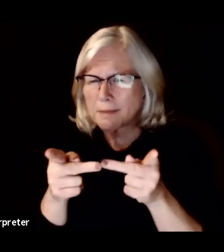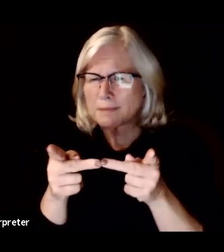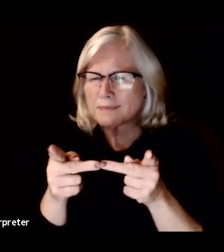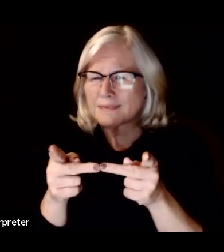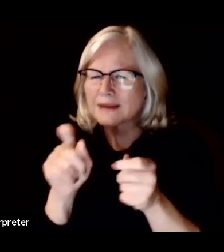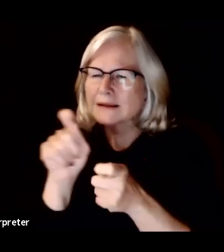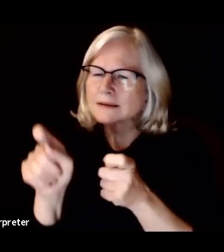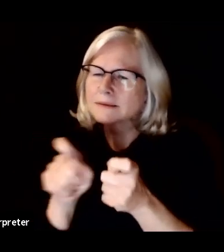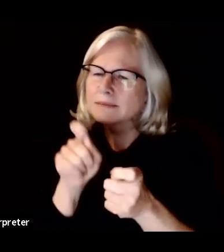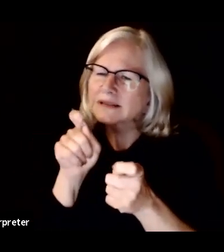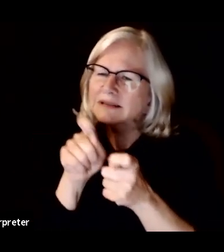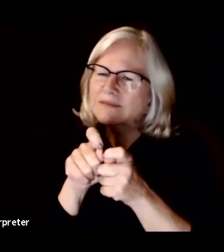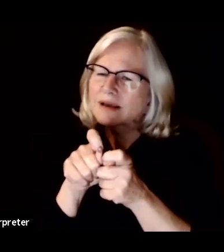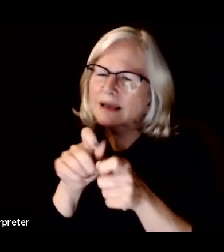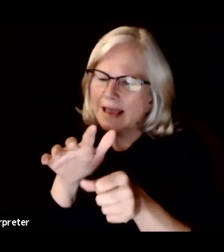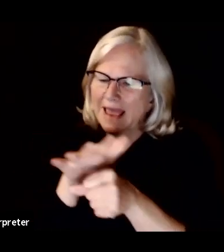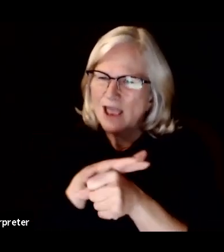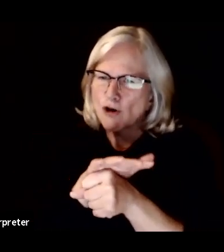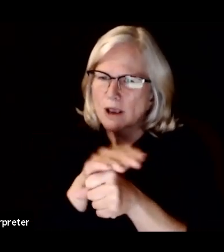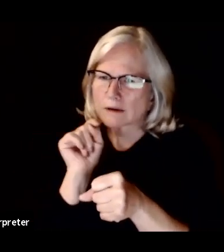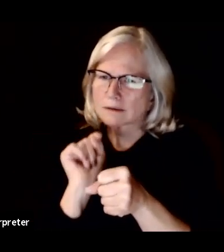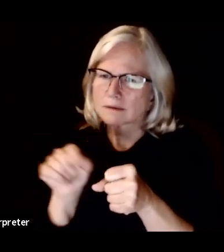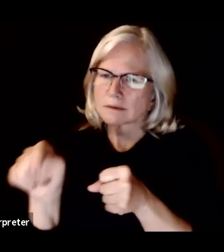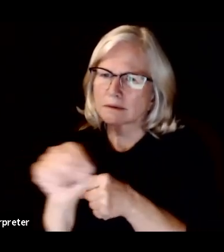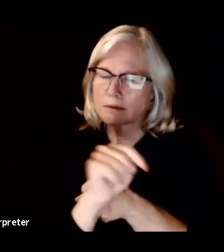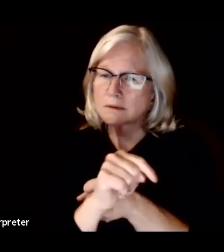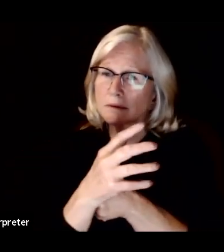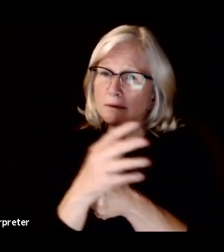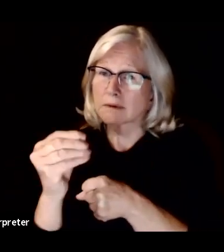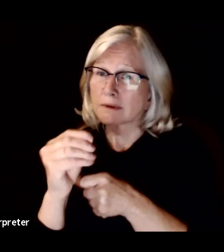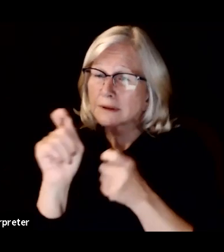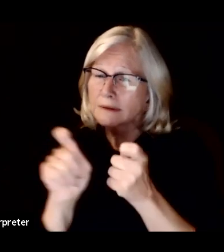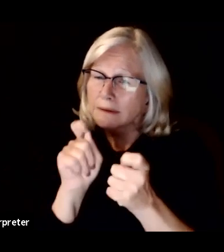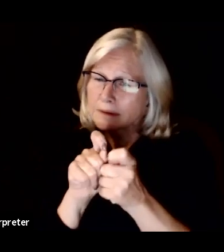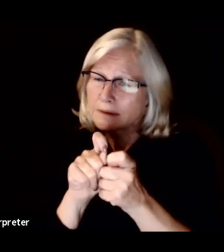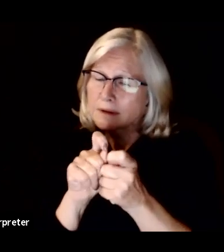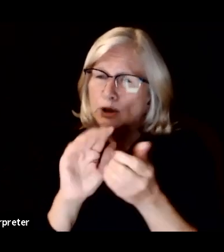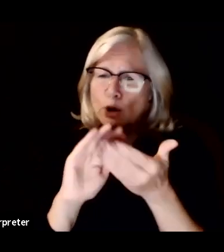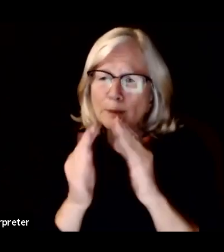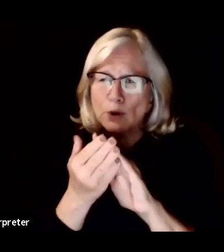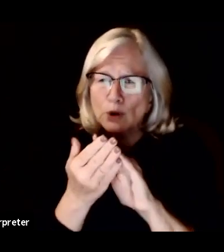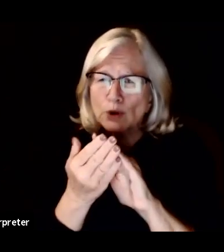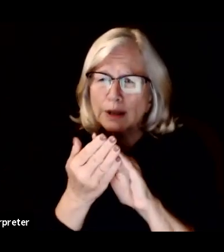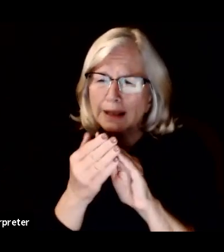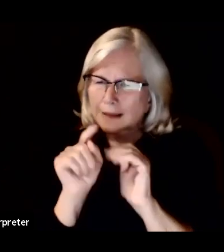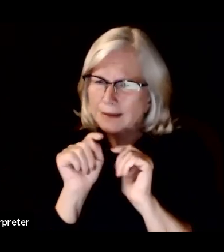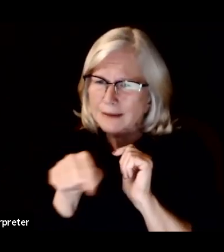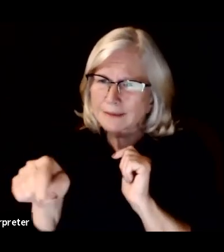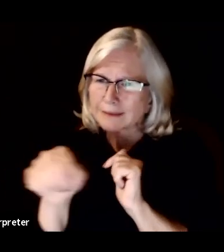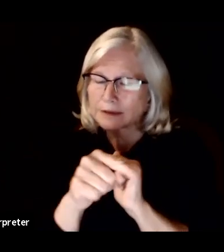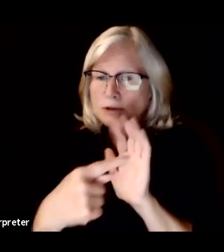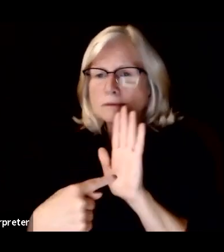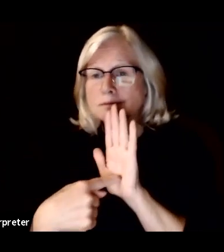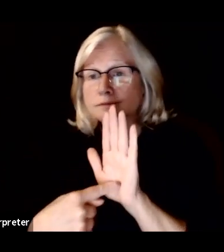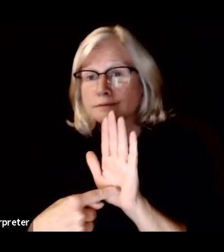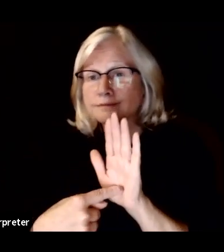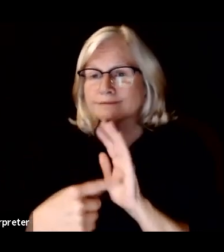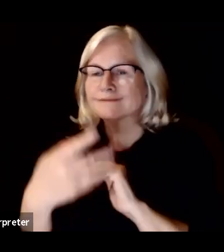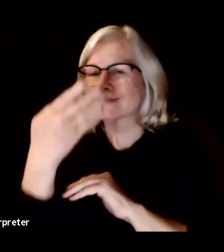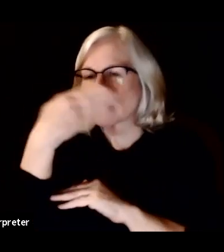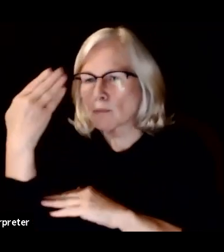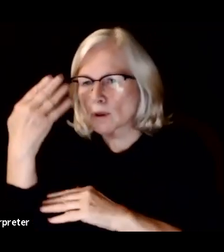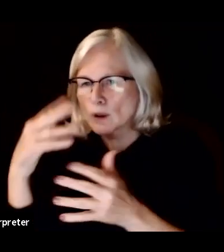also at specific communities, immigrants, people who don't speak English